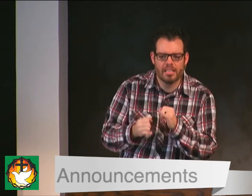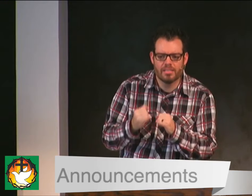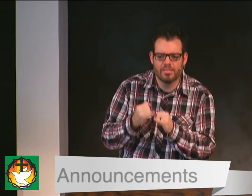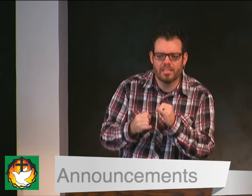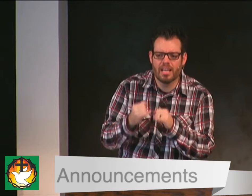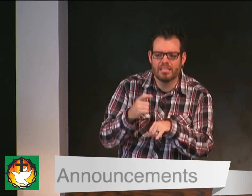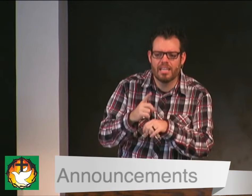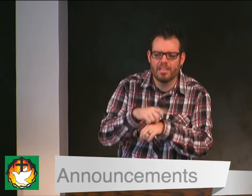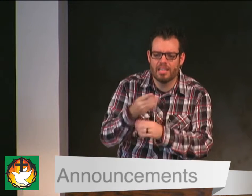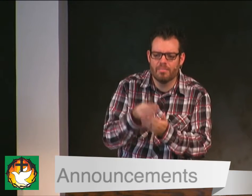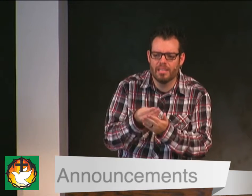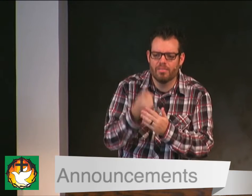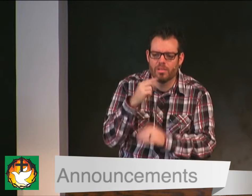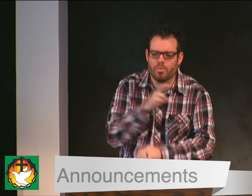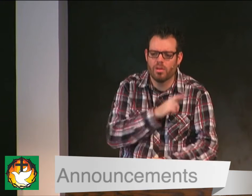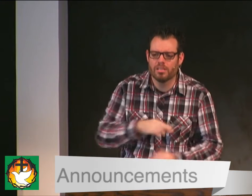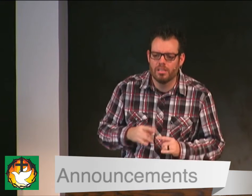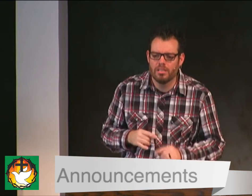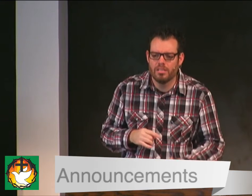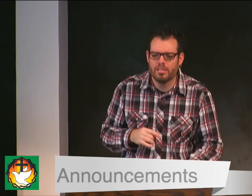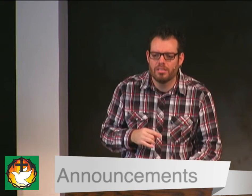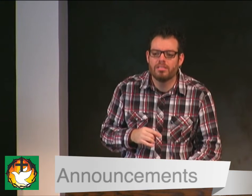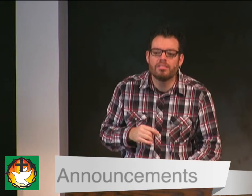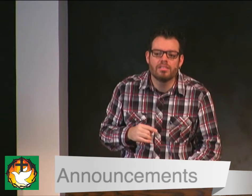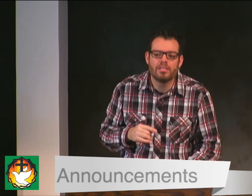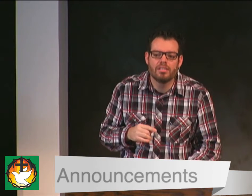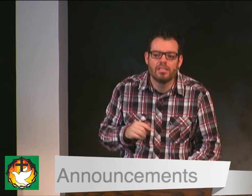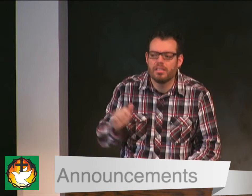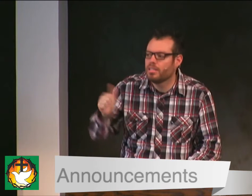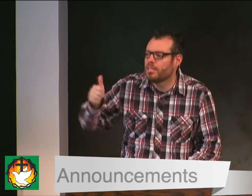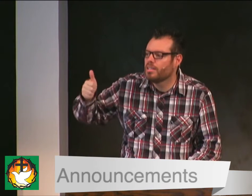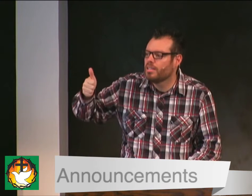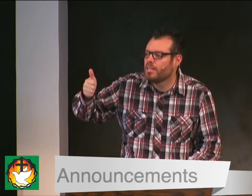When's the last day you get the money for the world?